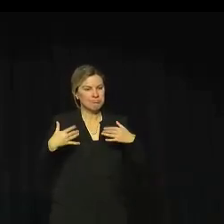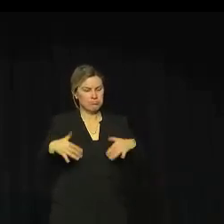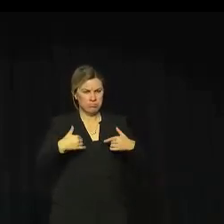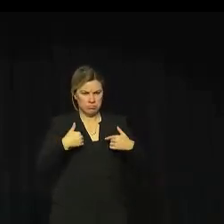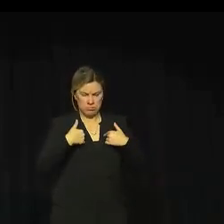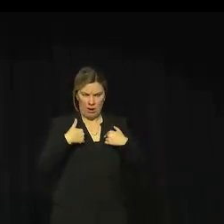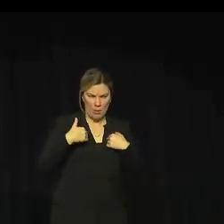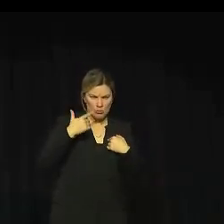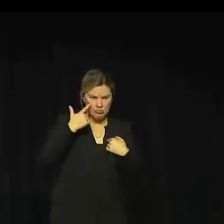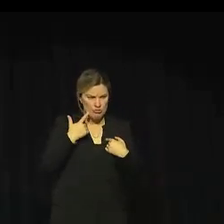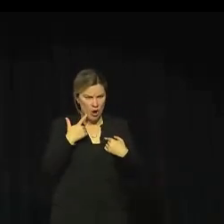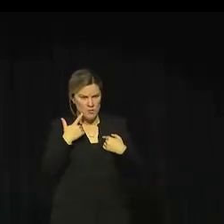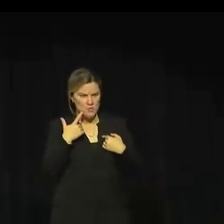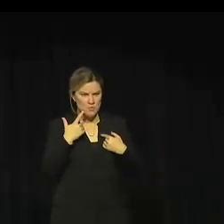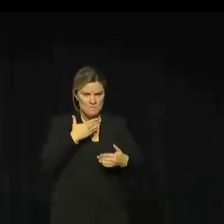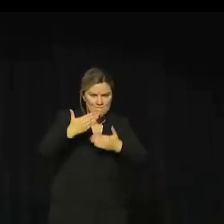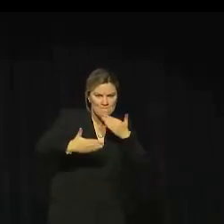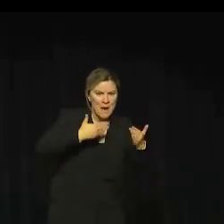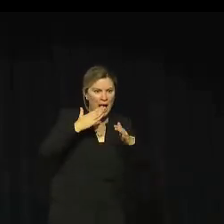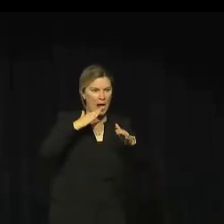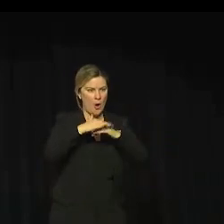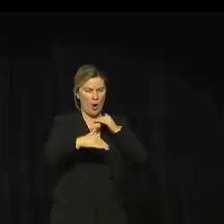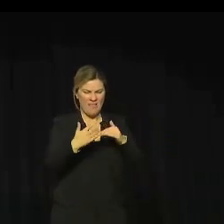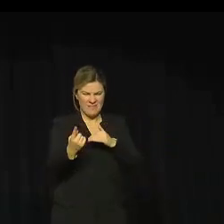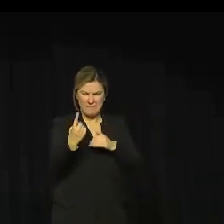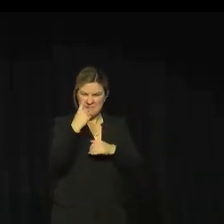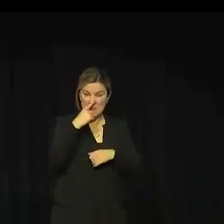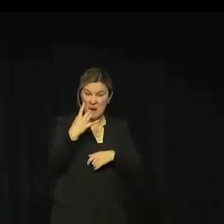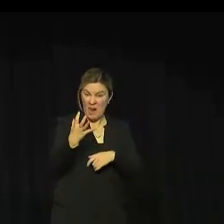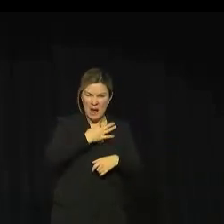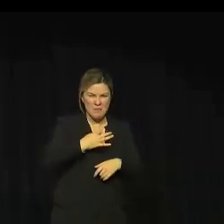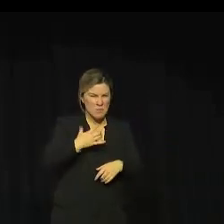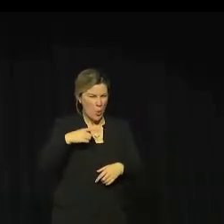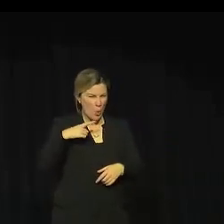and justify the white Australia policy.